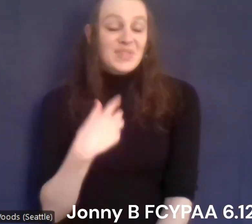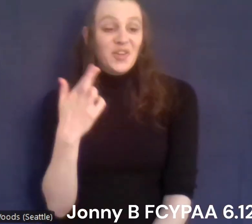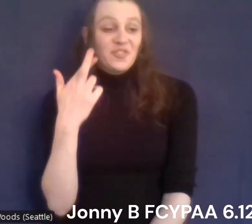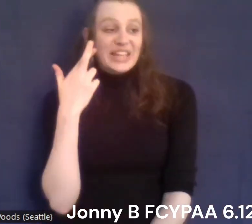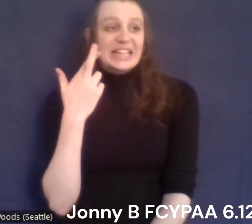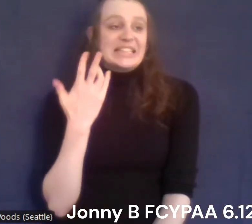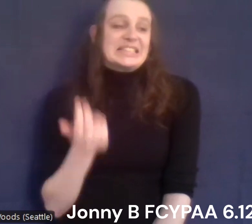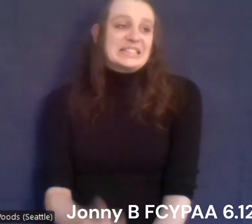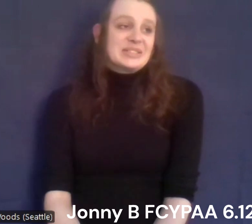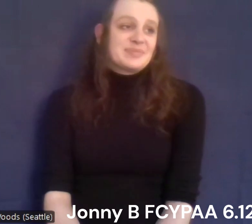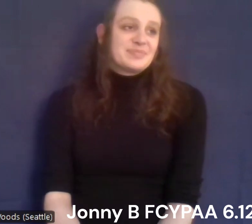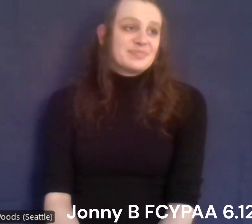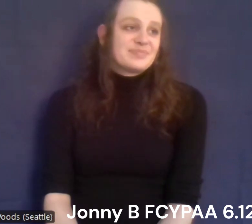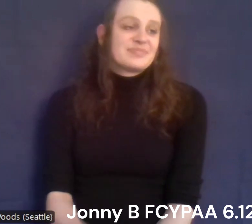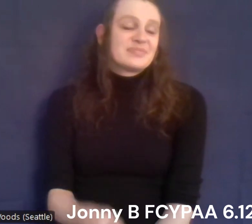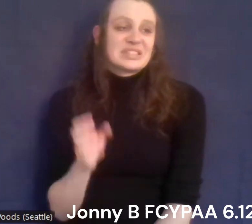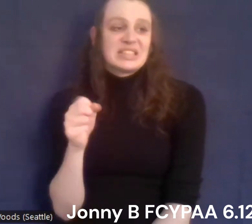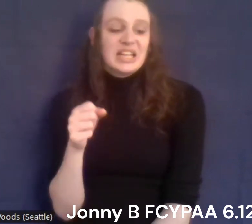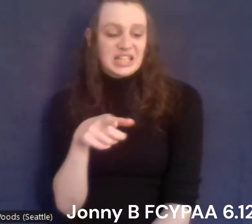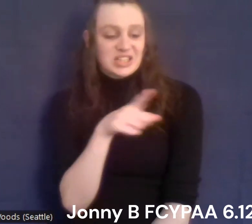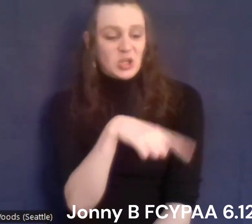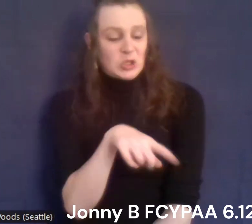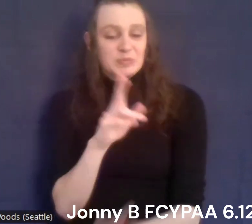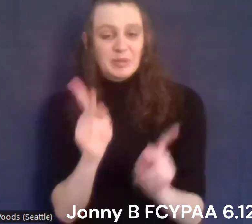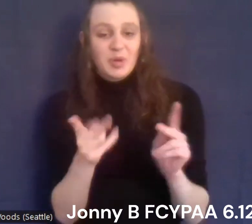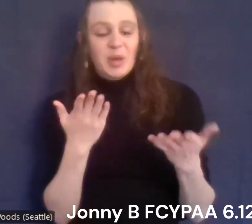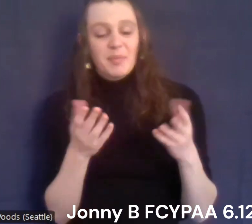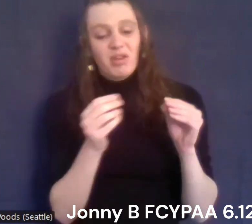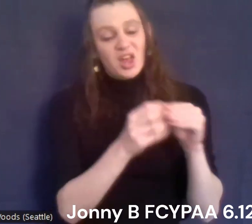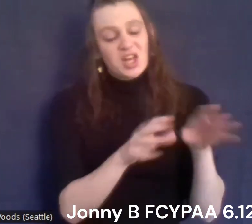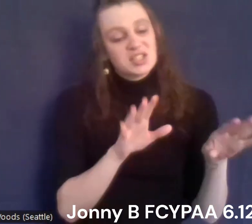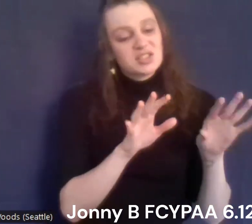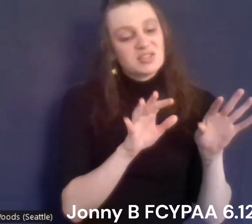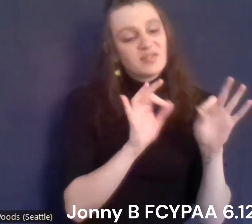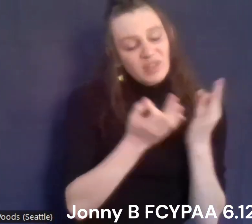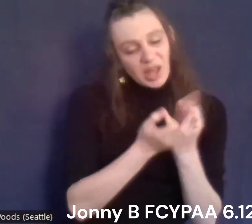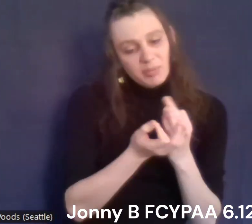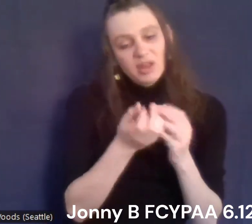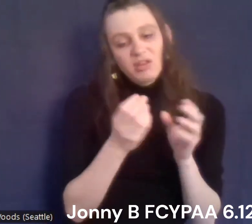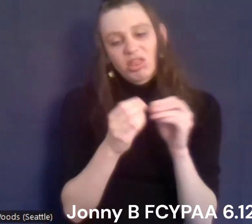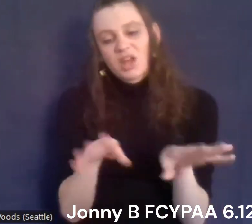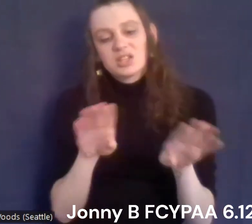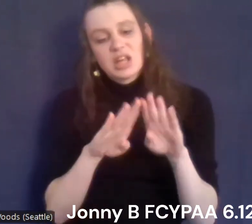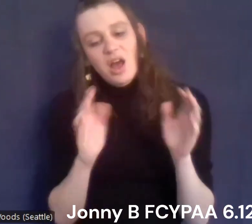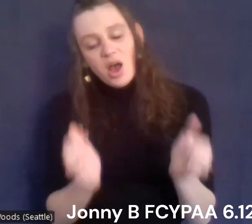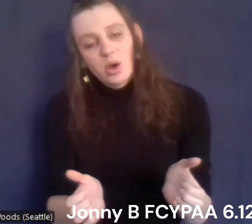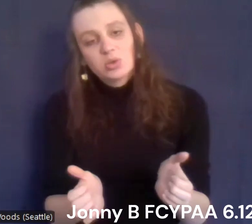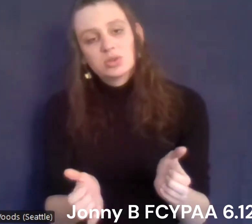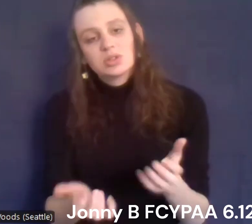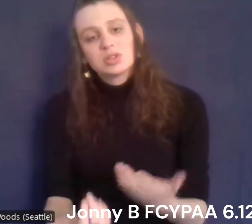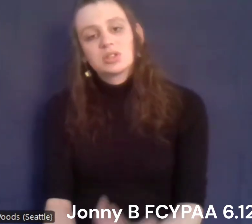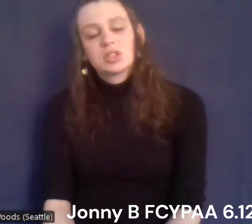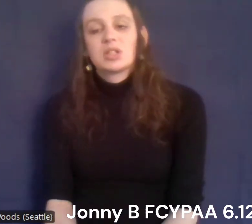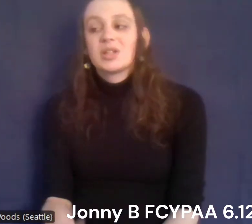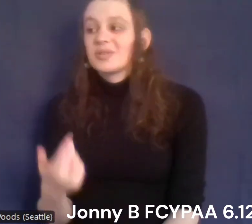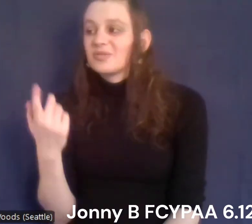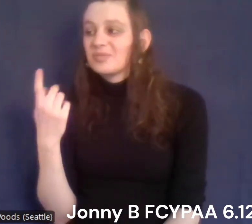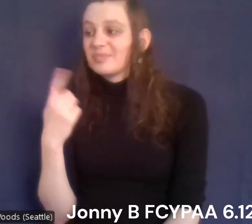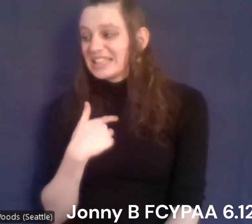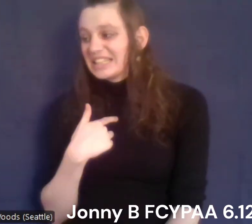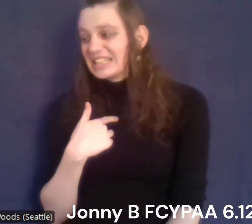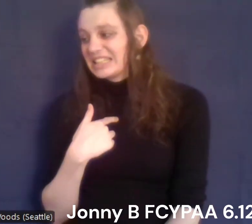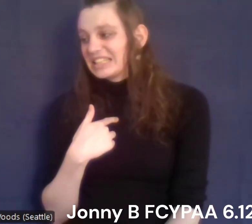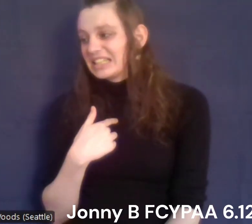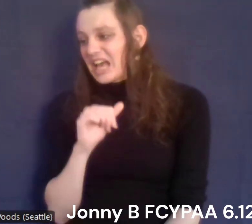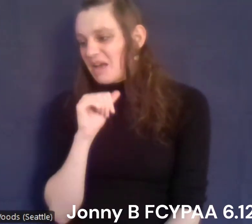like, yeah, those people, like, they lost their family or they lost a house, they lost this, that, and that. It was like, way I'm going, I'm not going to get